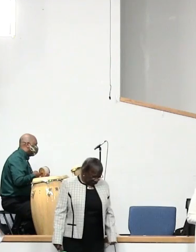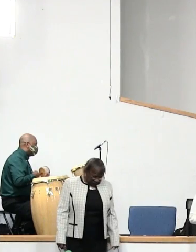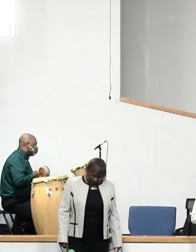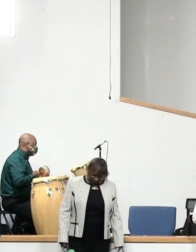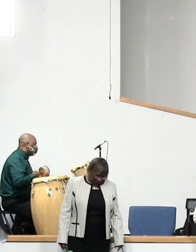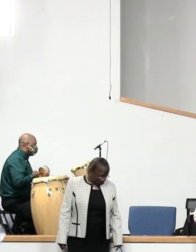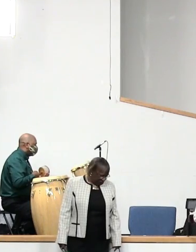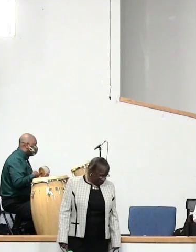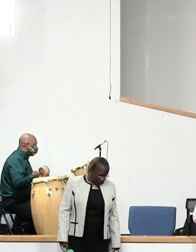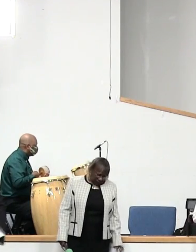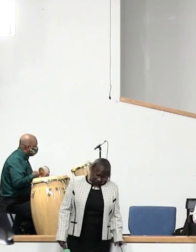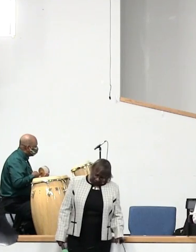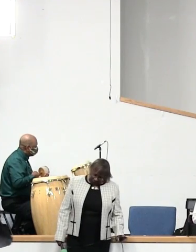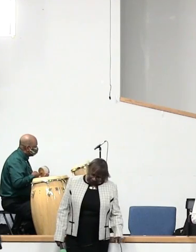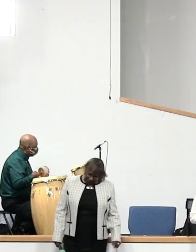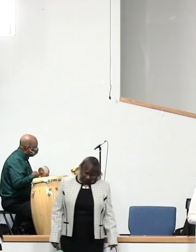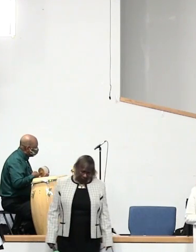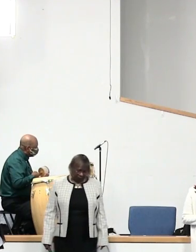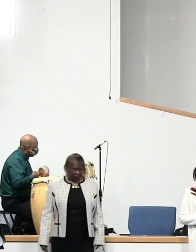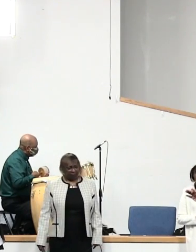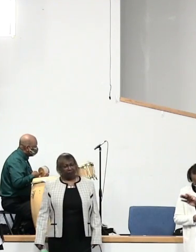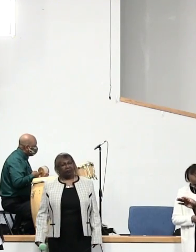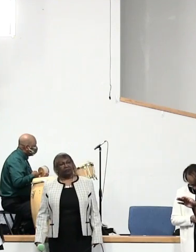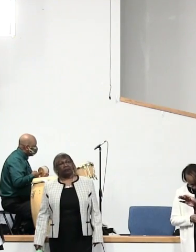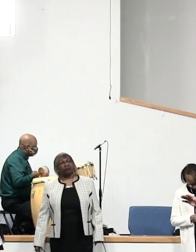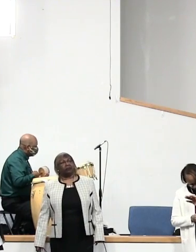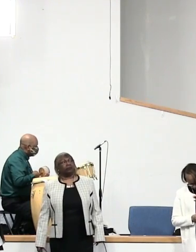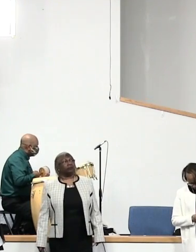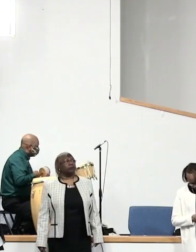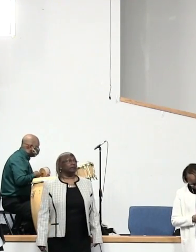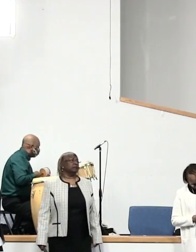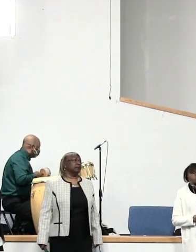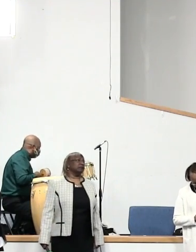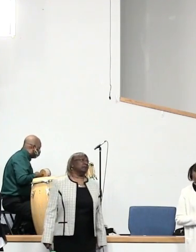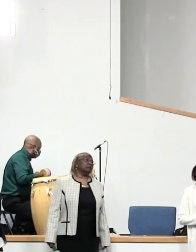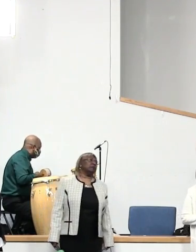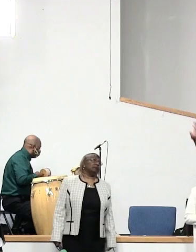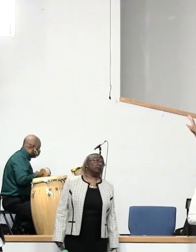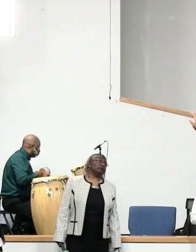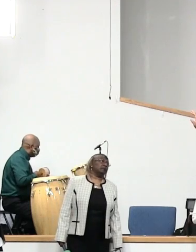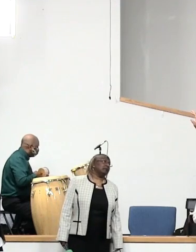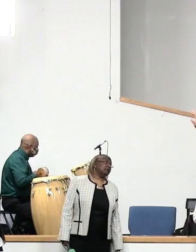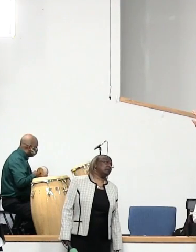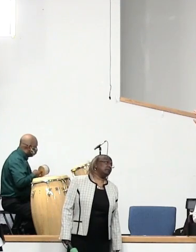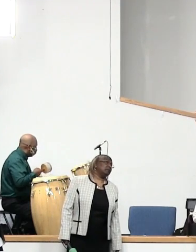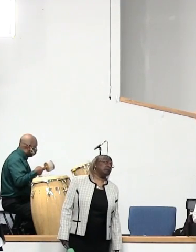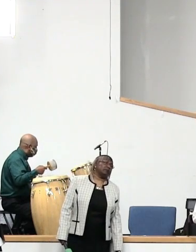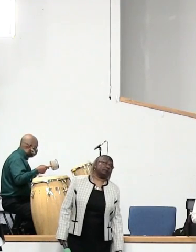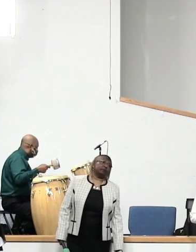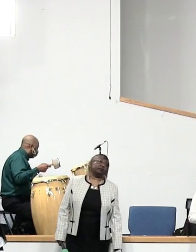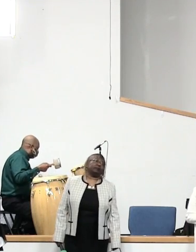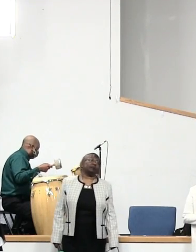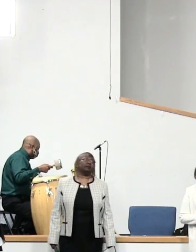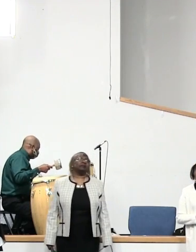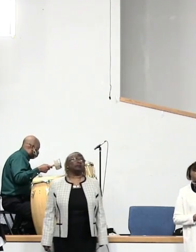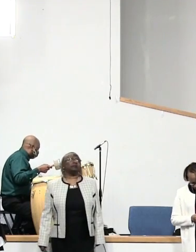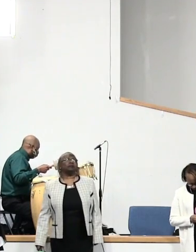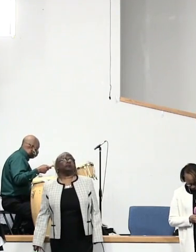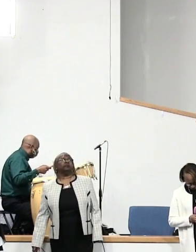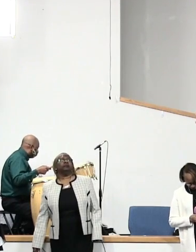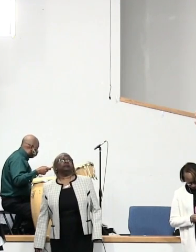and here I am to say that you're my